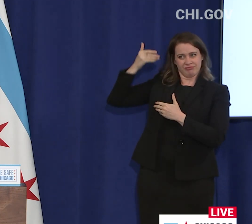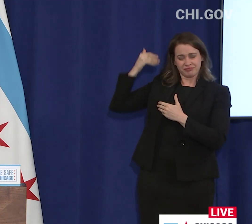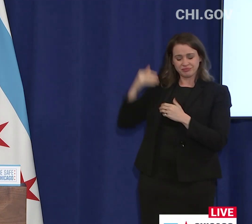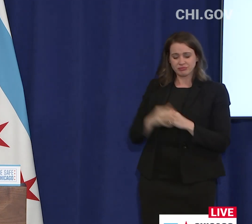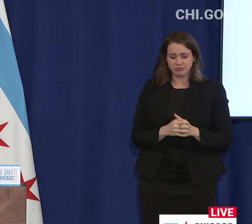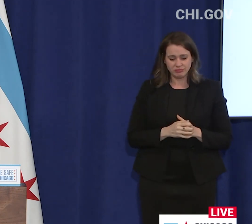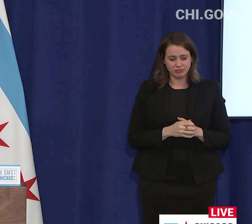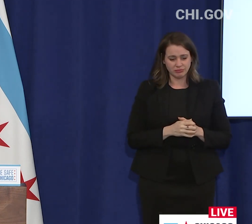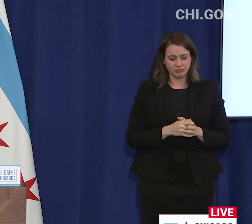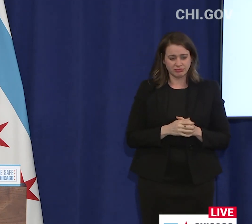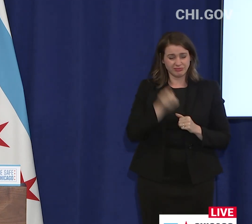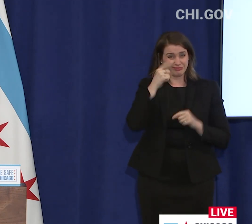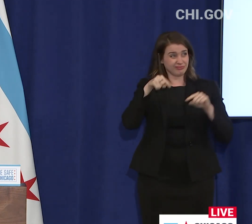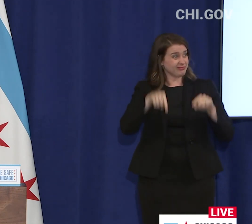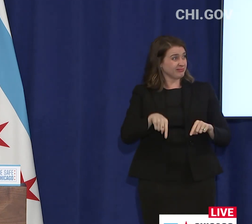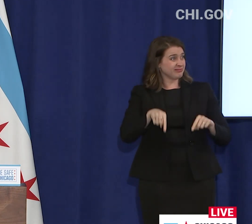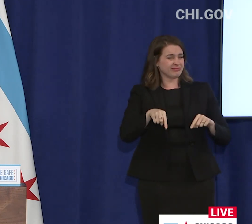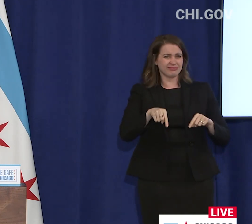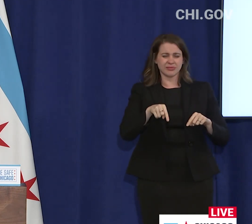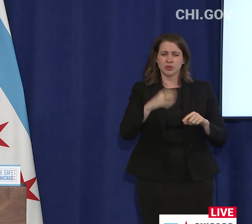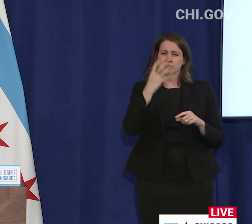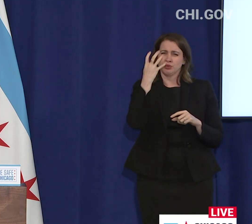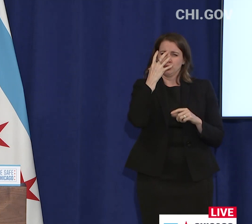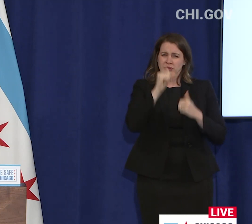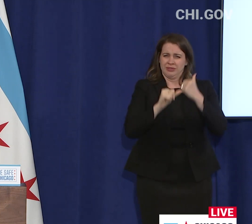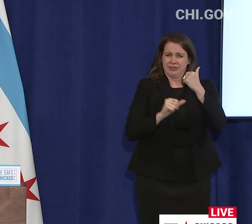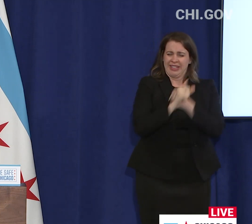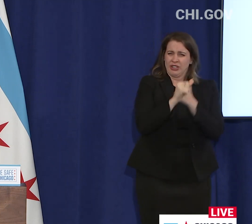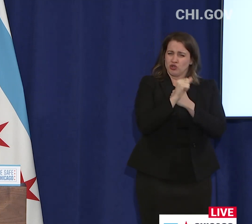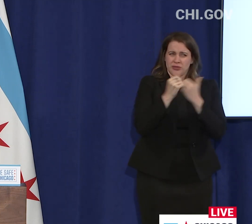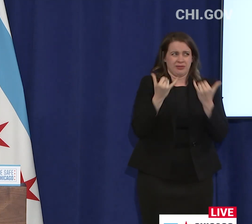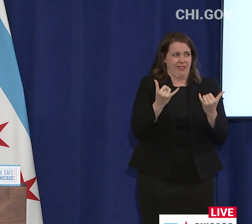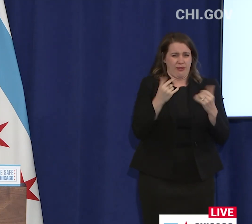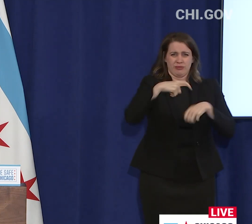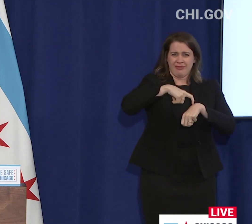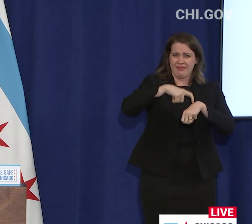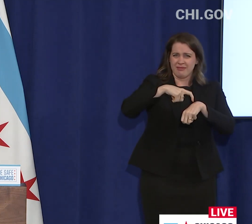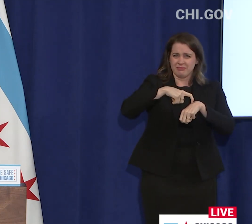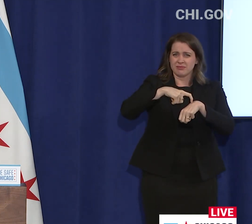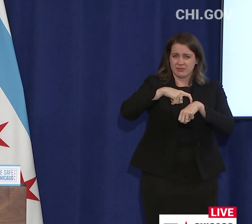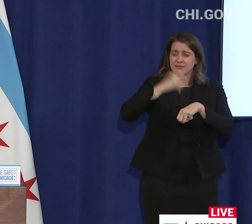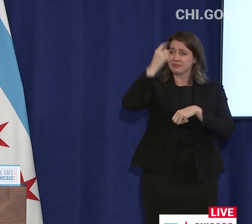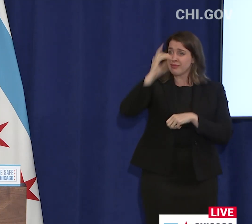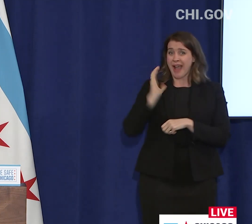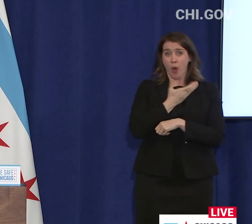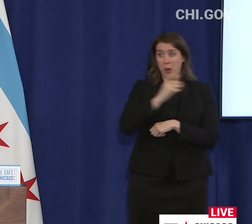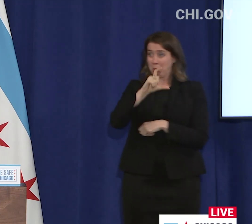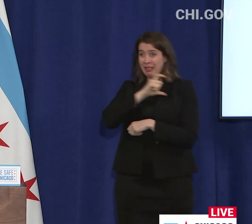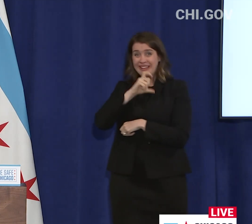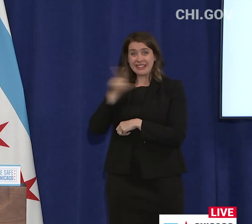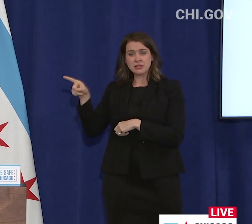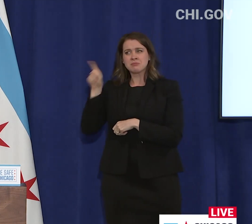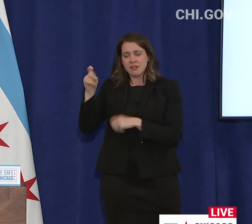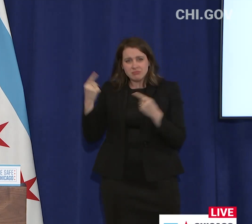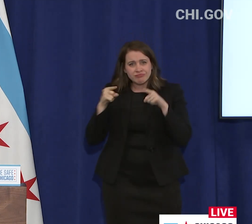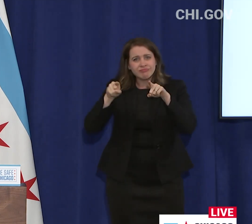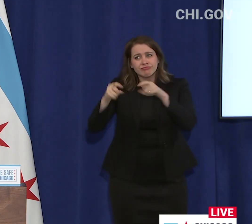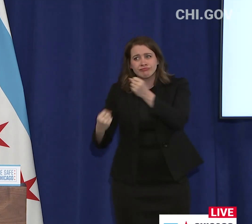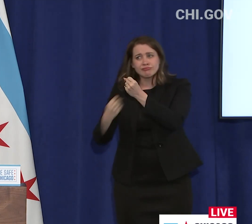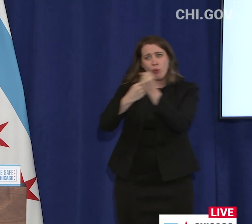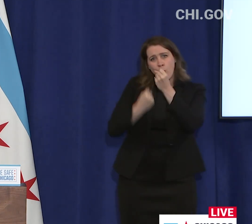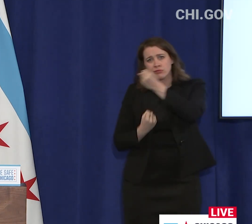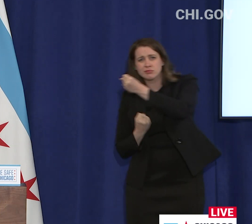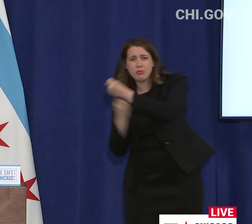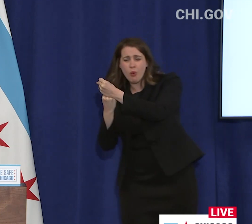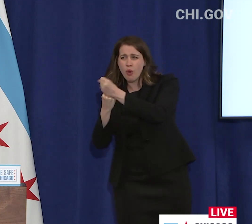perhaps ever faced. We need our police to be working alongside of us, supporting us, and